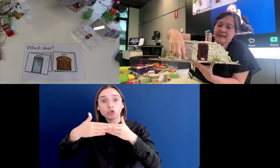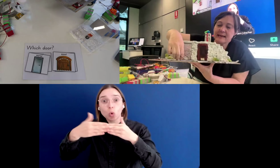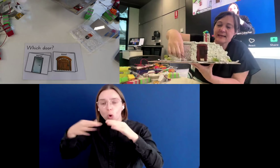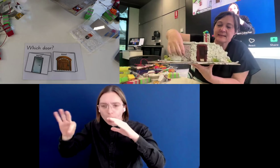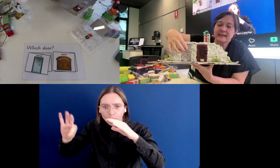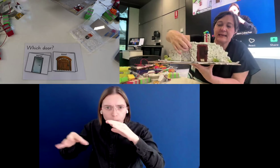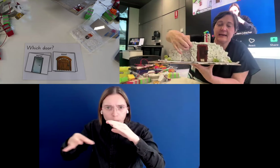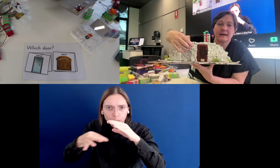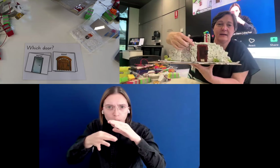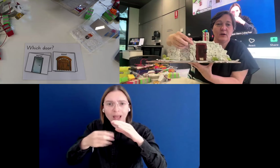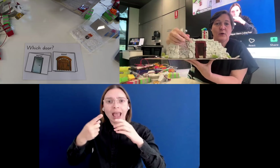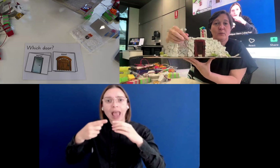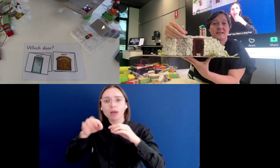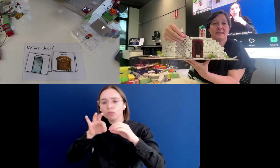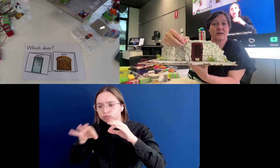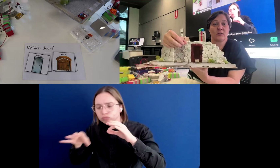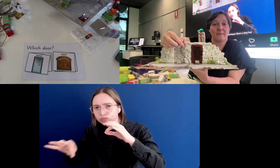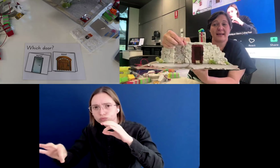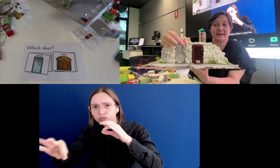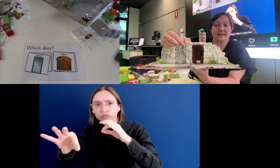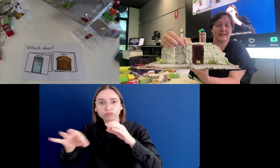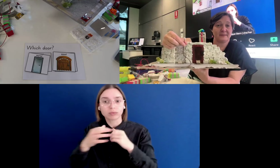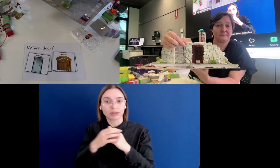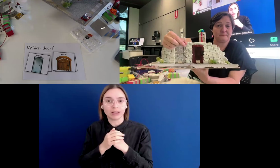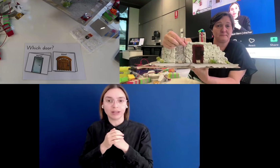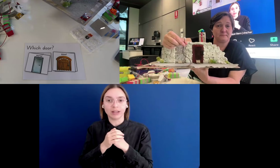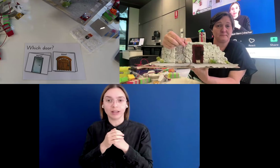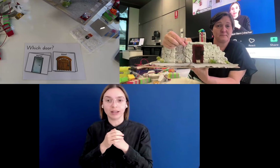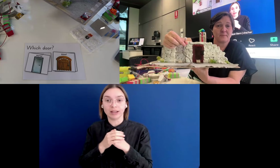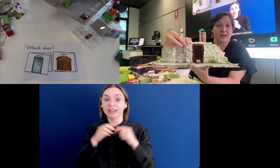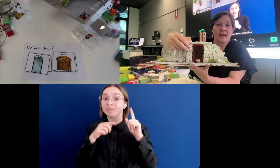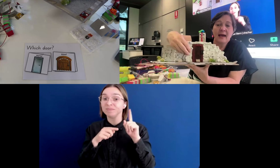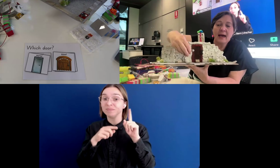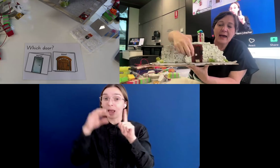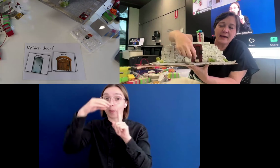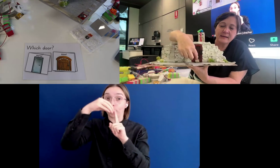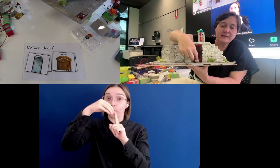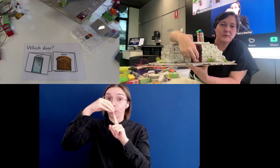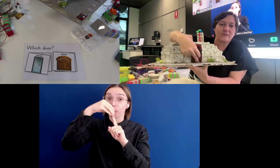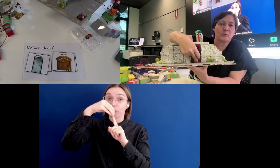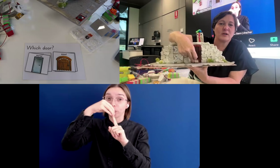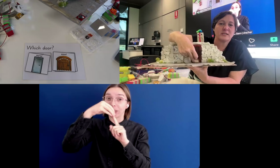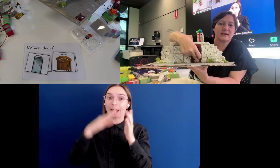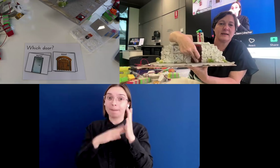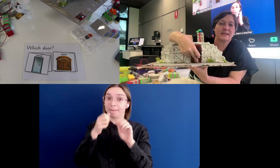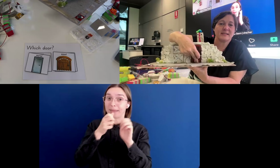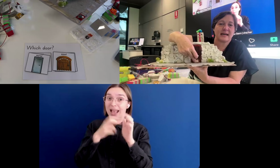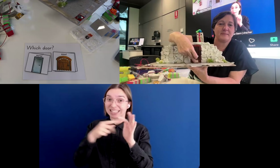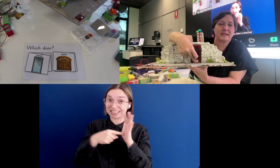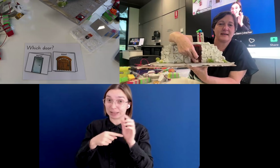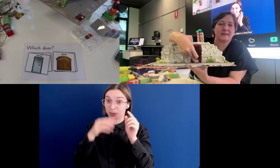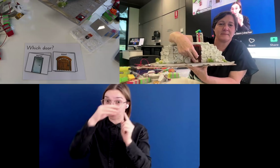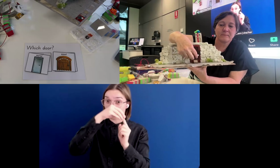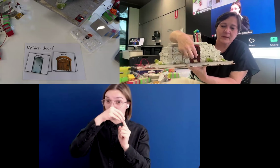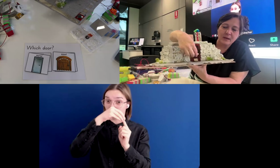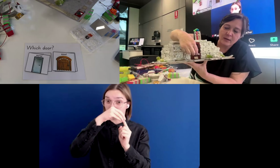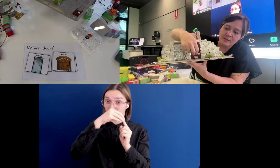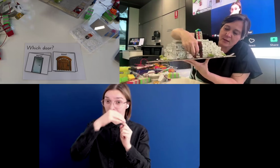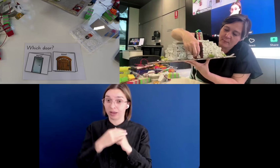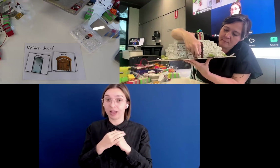We have a connector here, which has got a magnet in it. And we have a washer that's taped